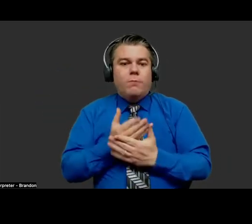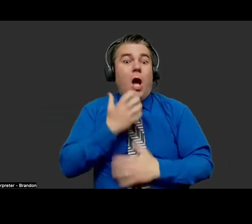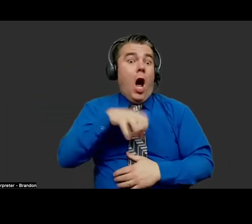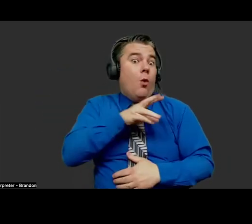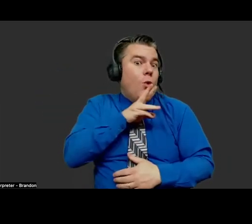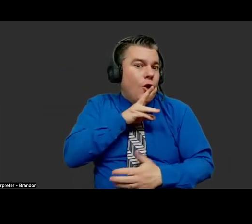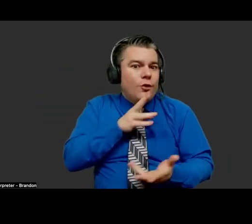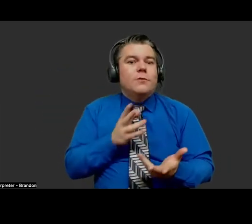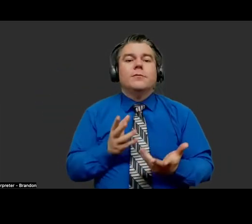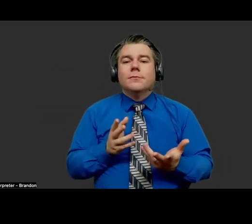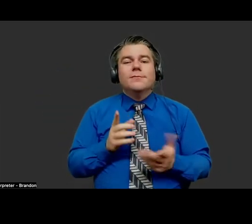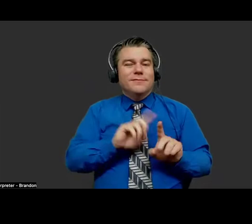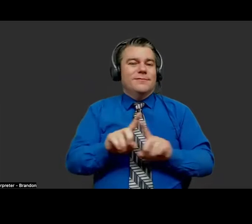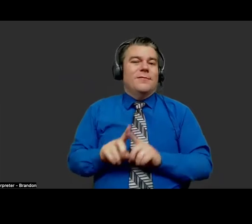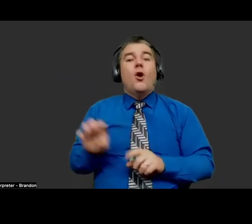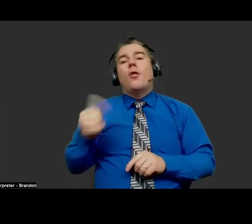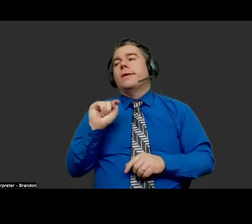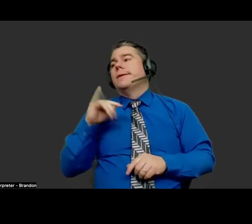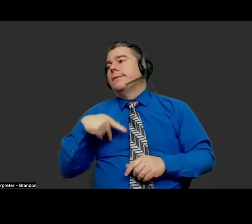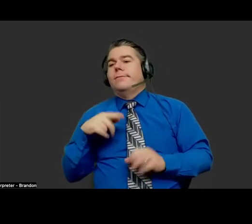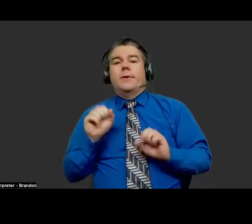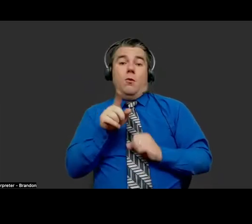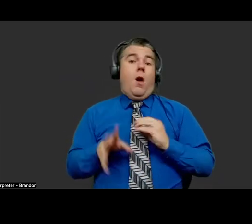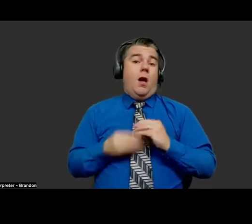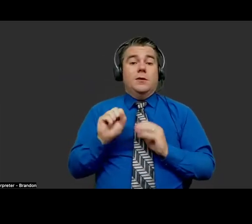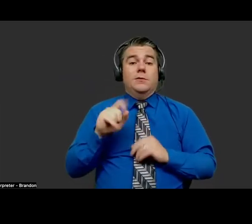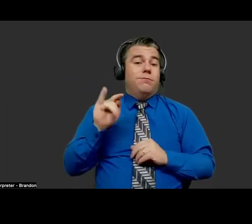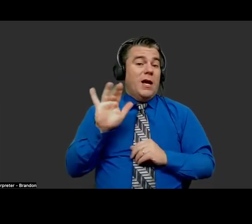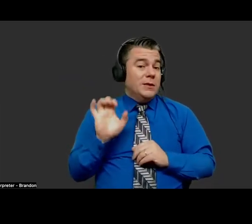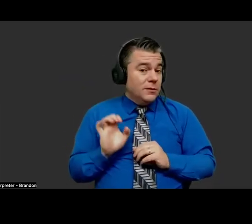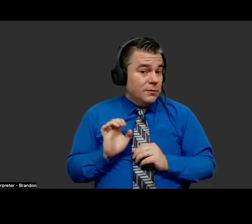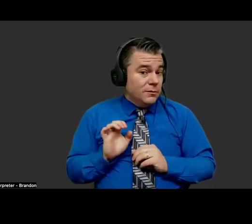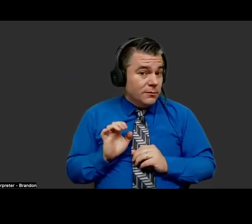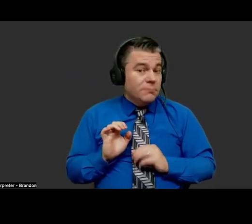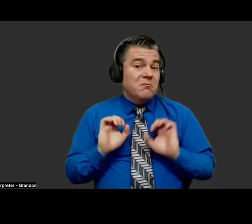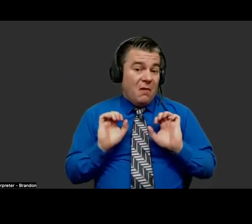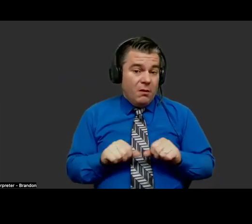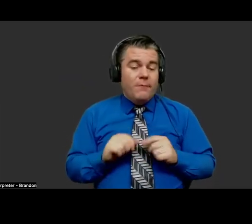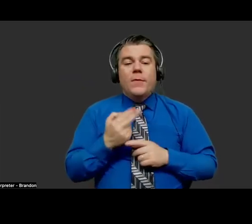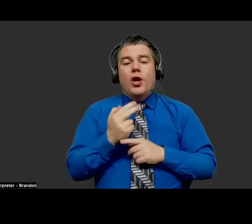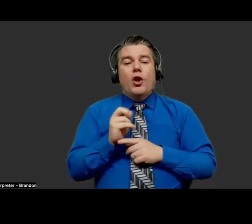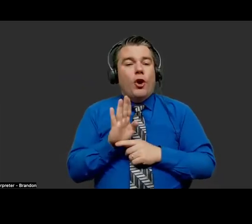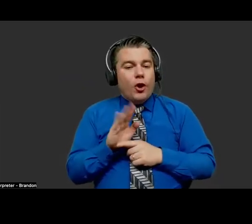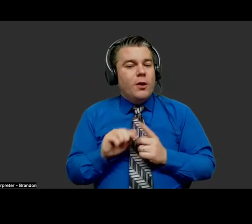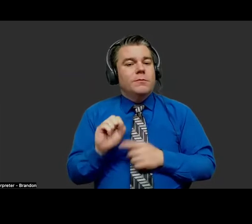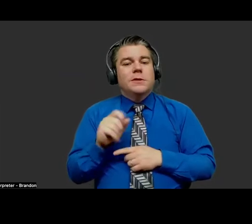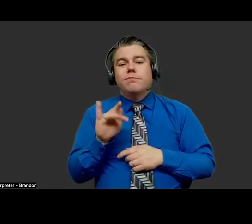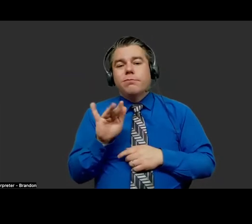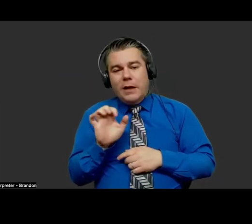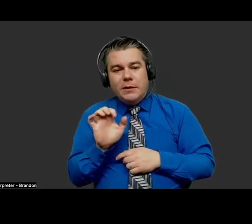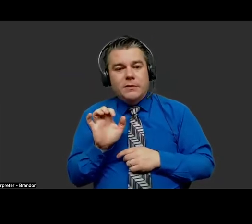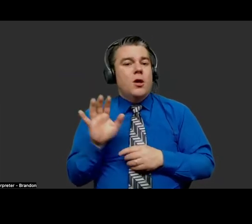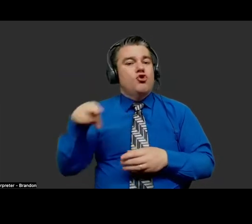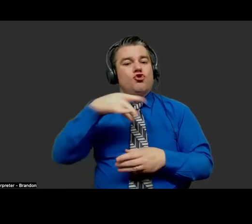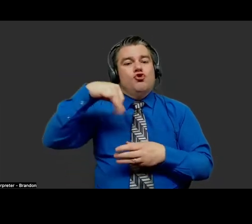then there's little tips like you can add spices to it. You can add herbs and spices to your soup to